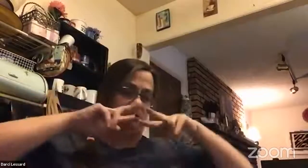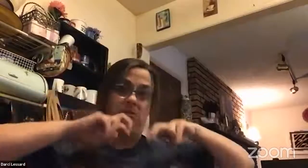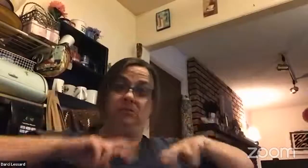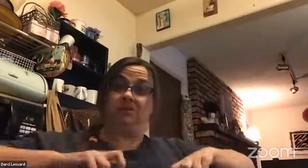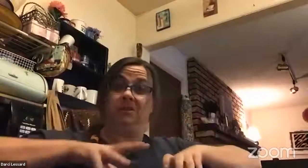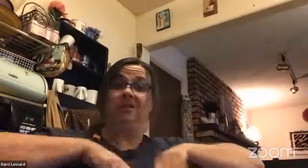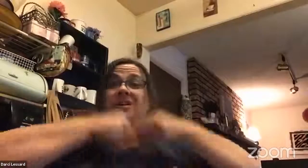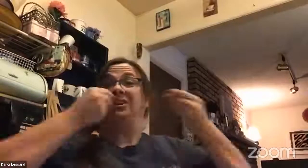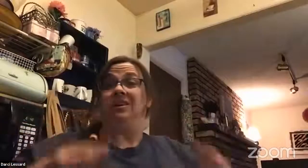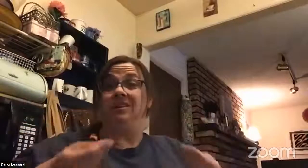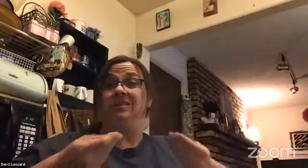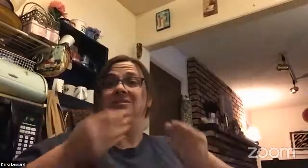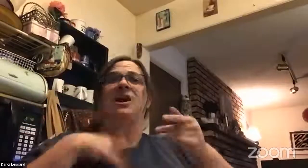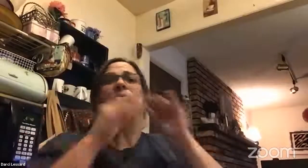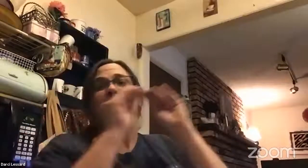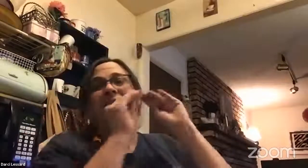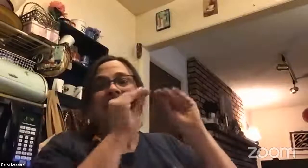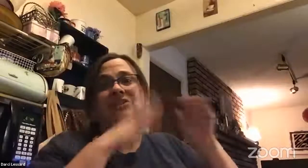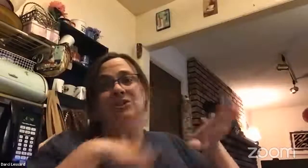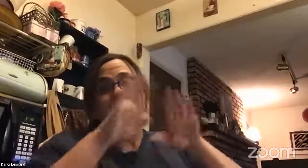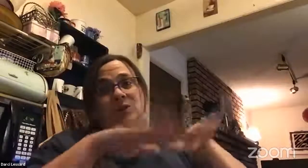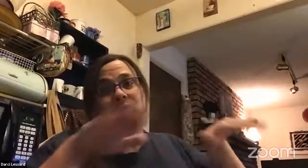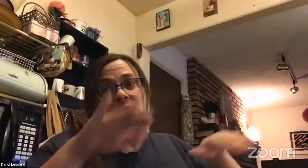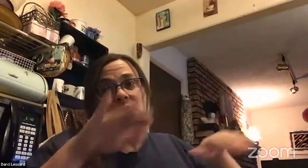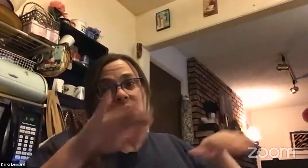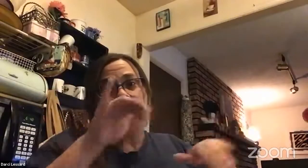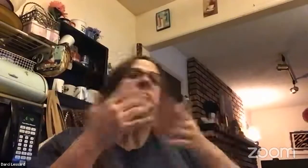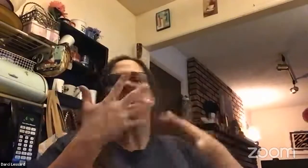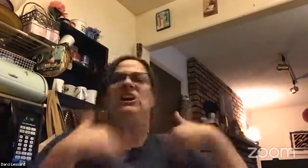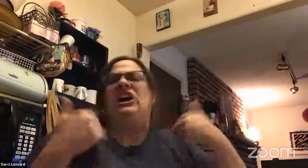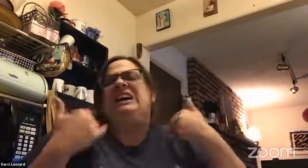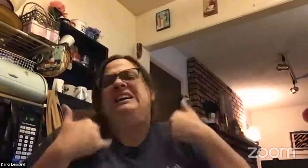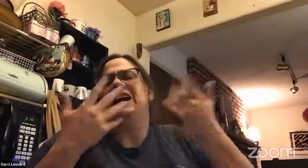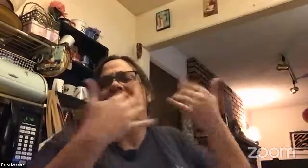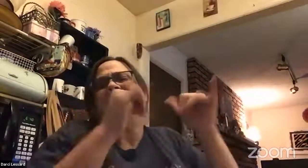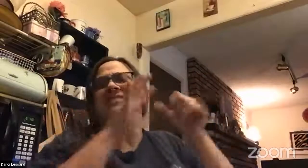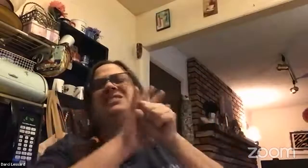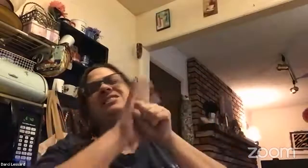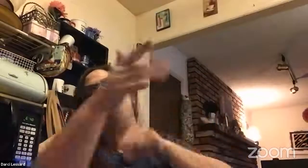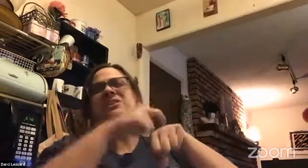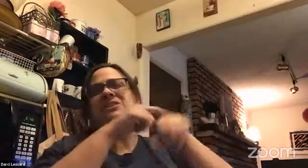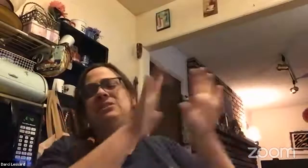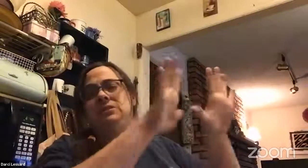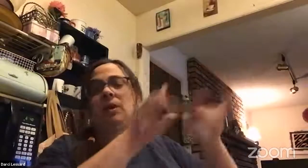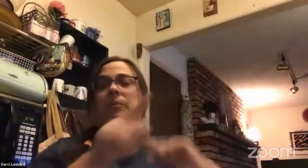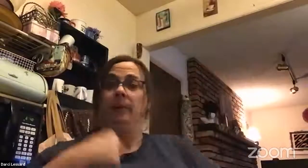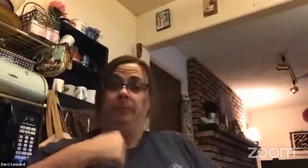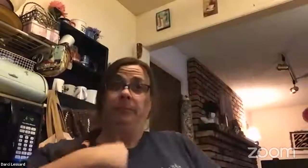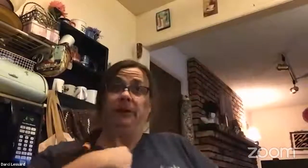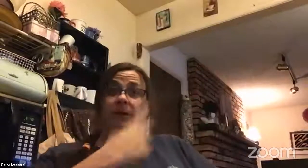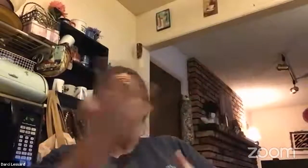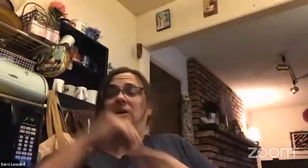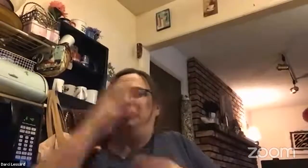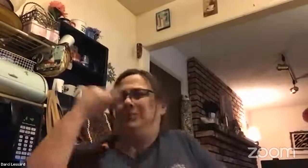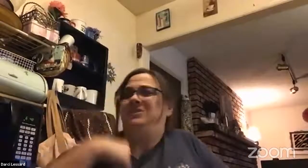and assessing who you are and your identity. So that's one philosophy I teach to my children ever since at a young